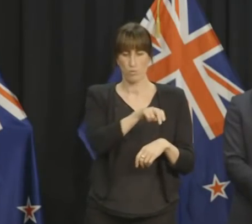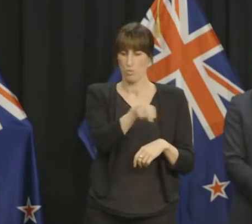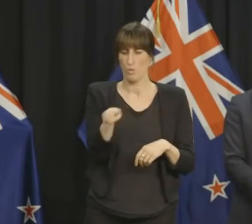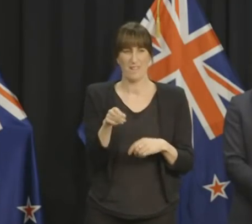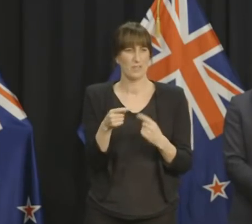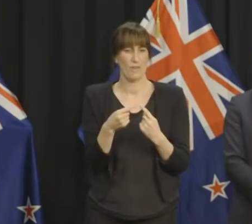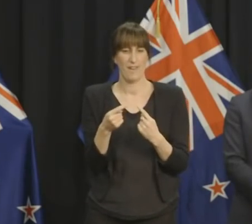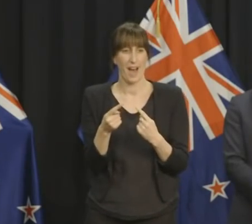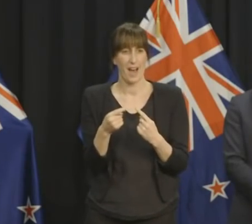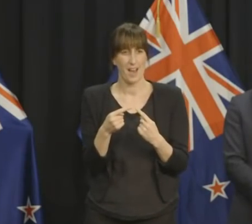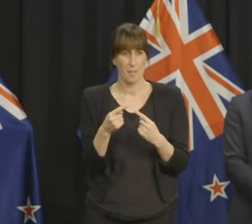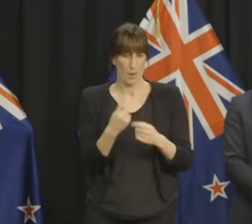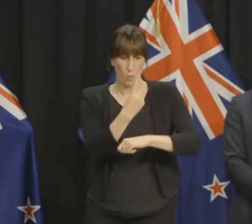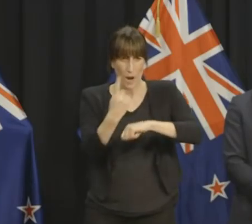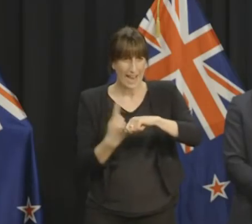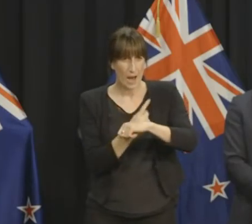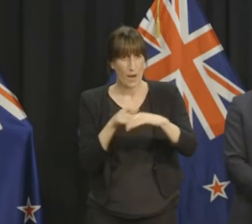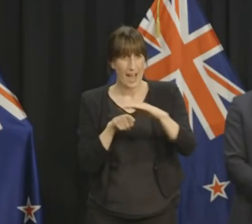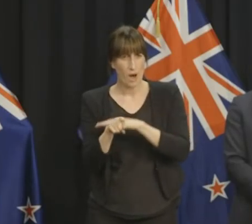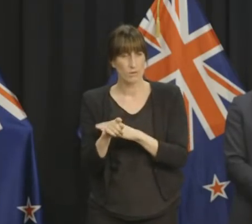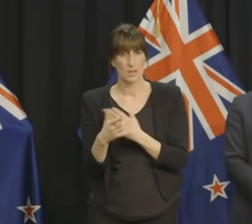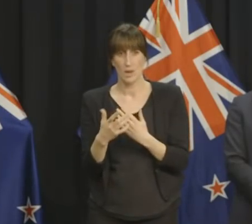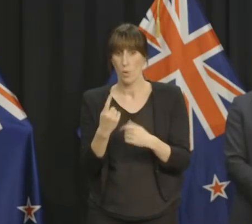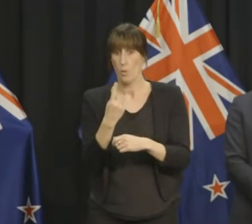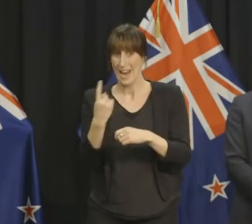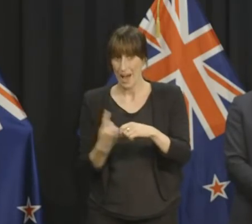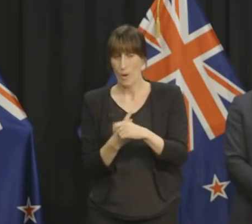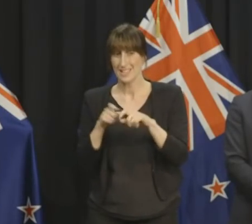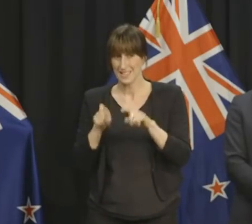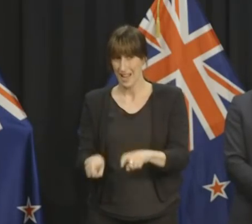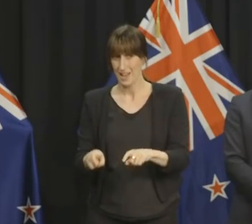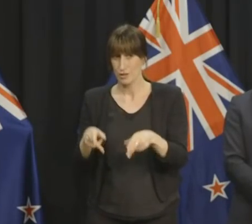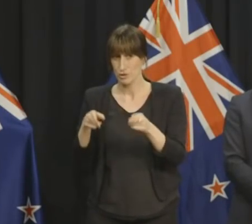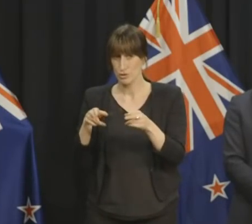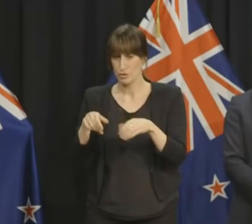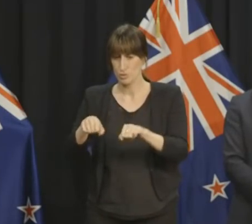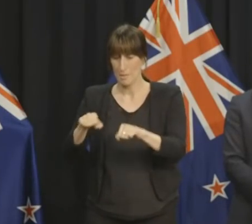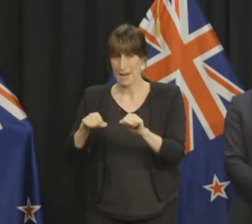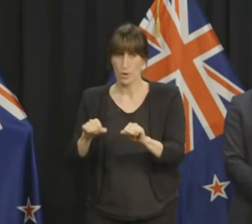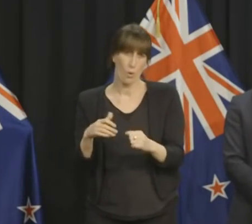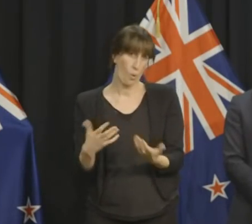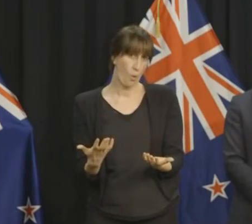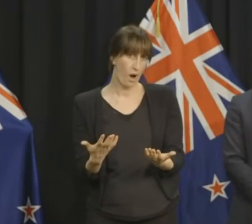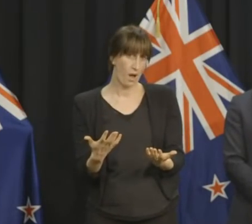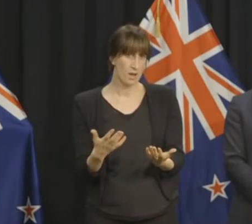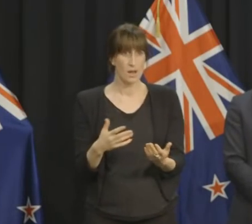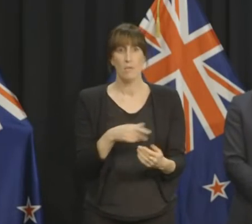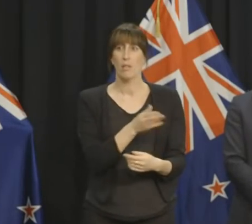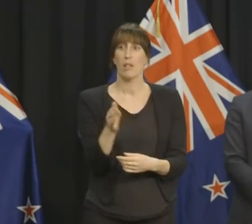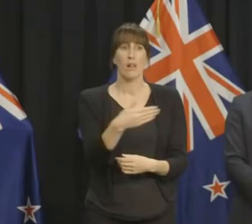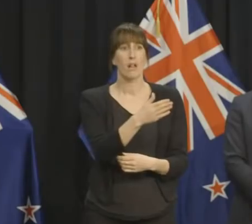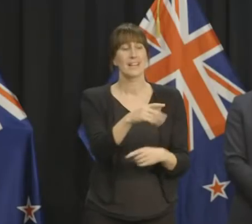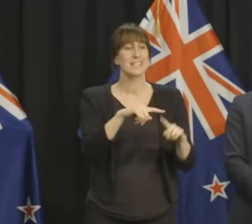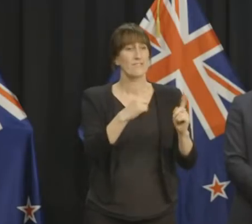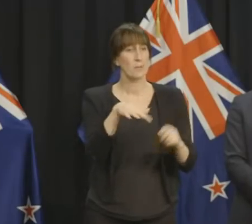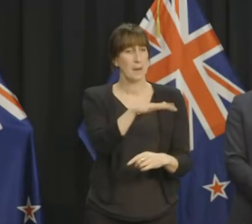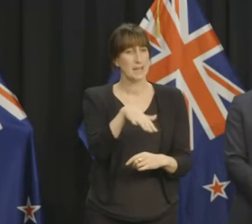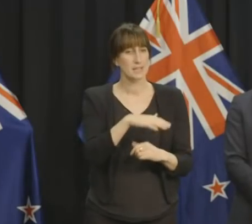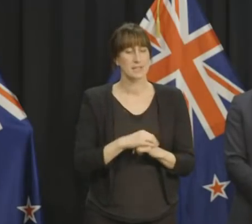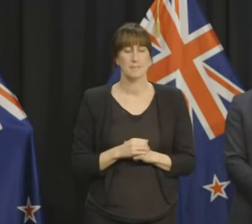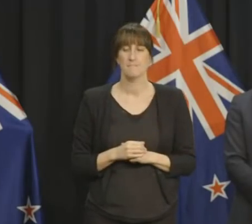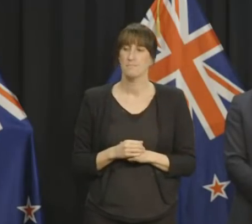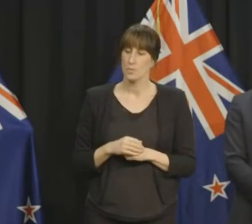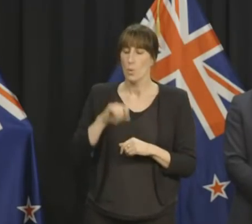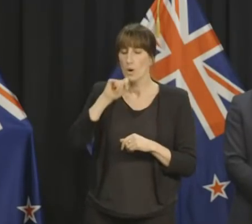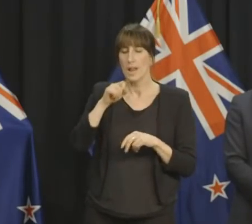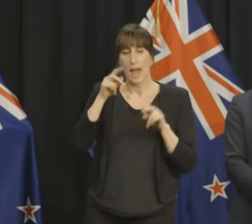We are currently reviewing the CCTV footage just to ensure exactly what their movements were. But I think, as the Minister mentioned, there